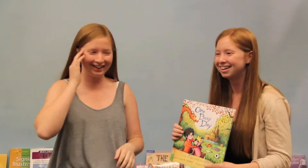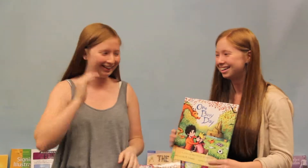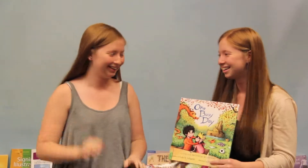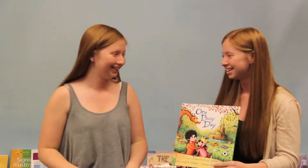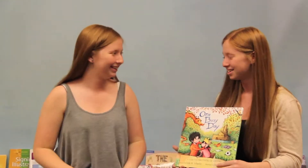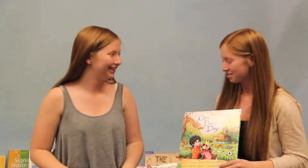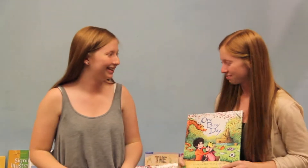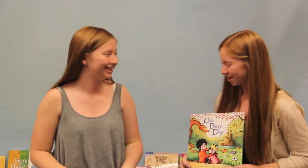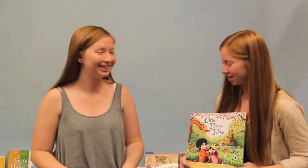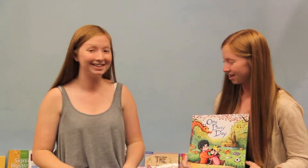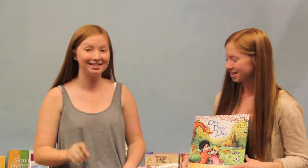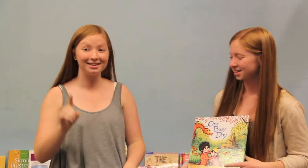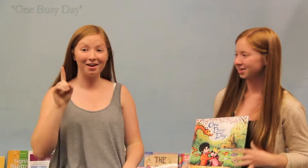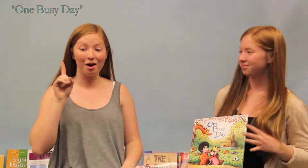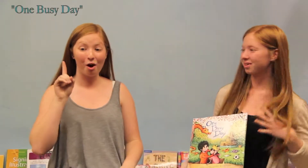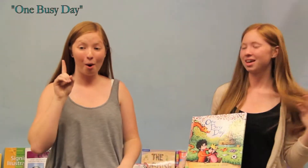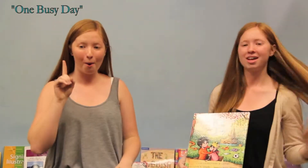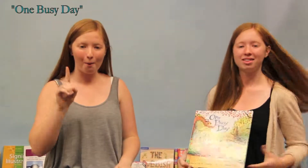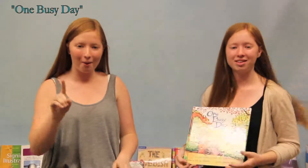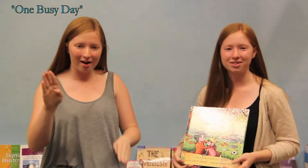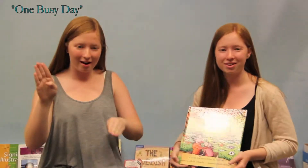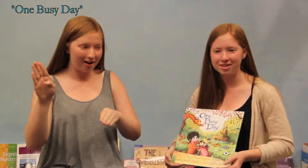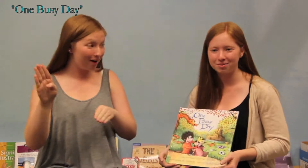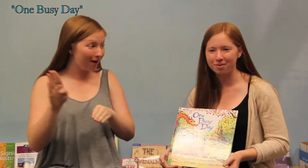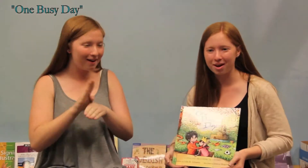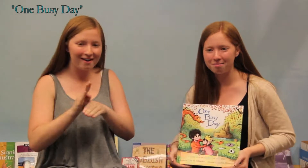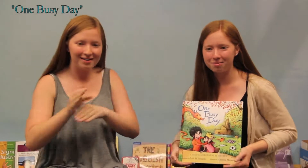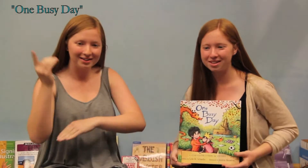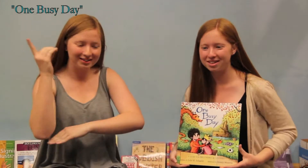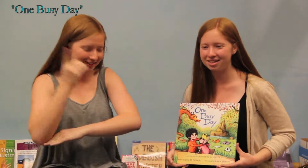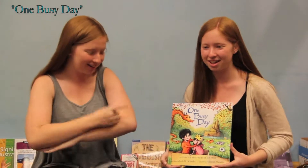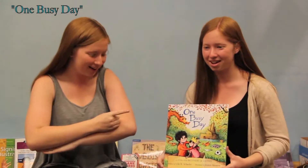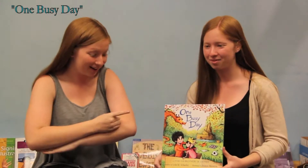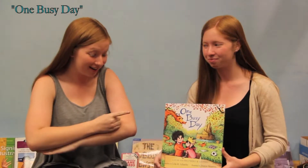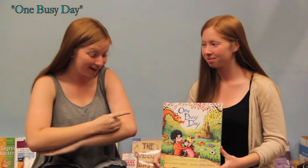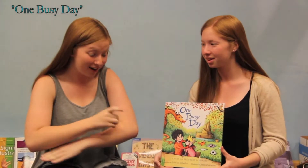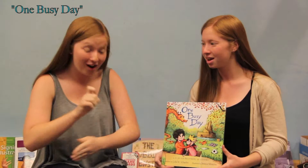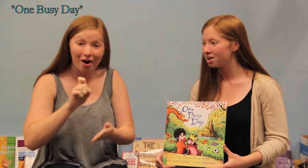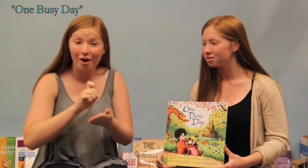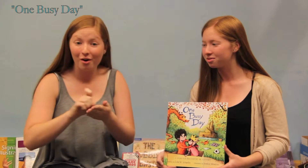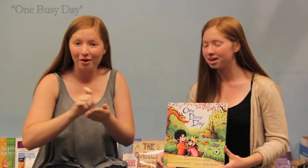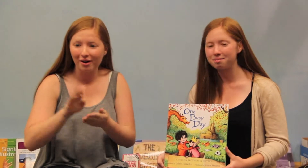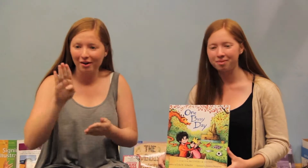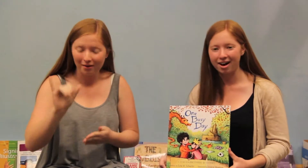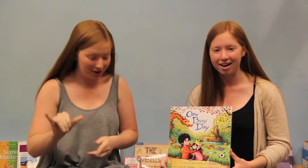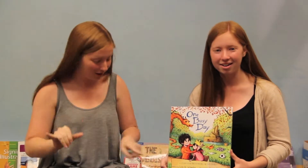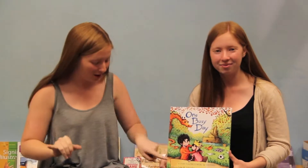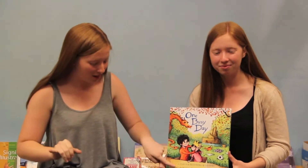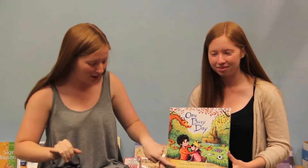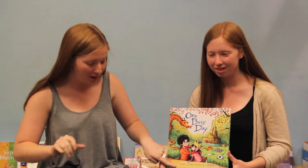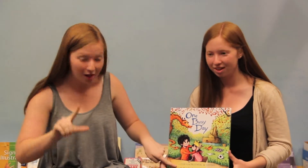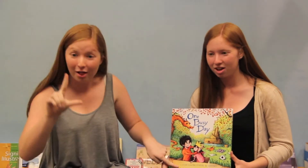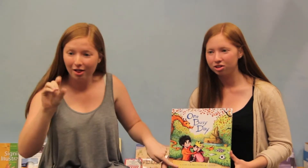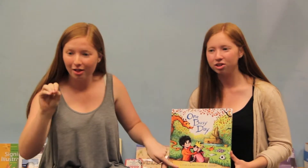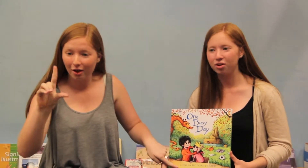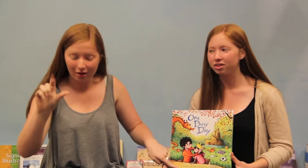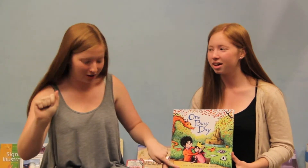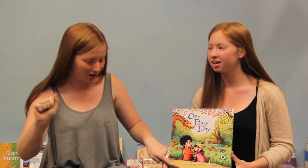all right so the story is one busy day written by lola